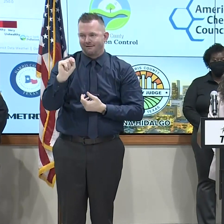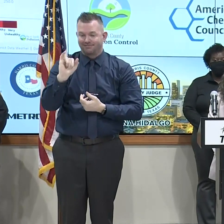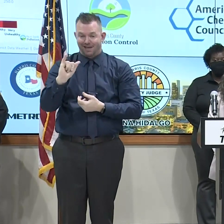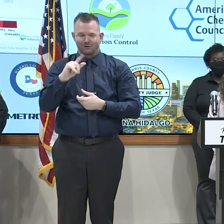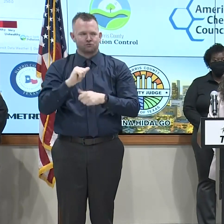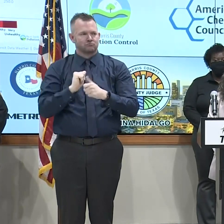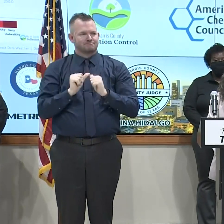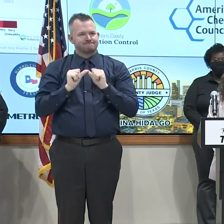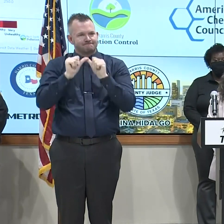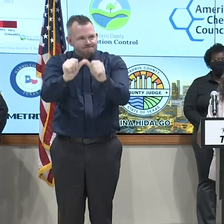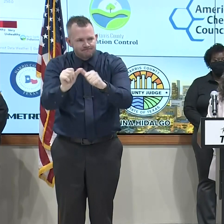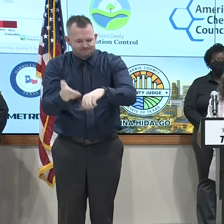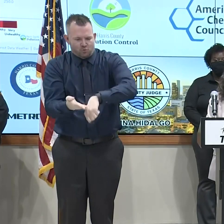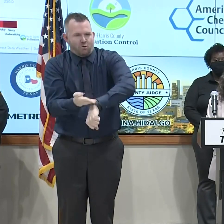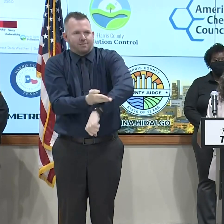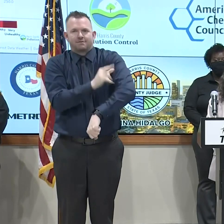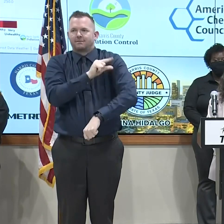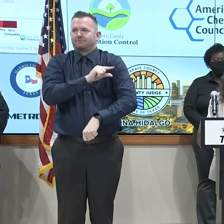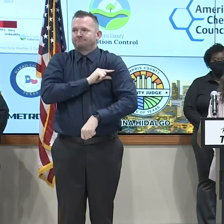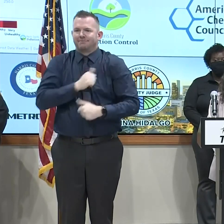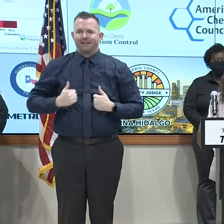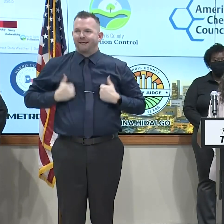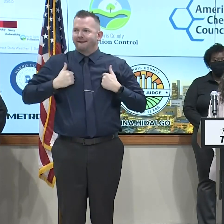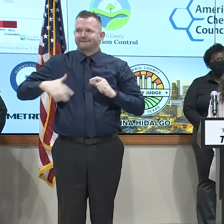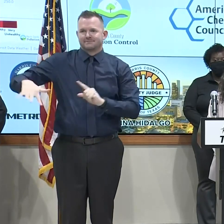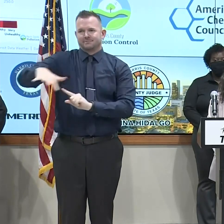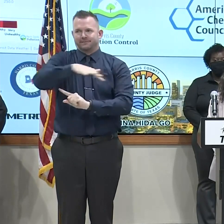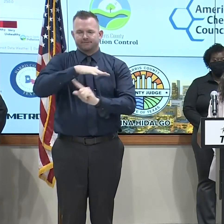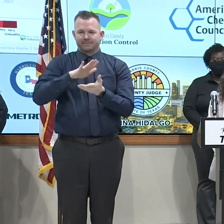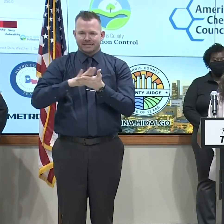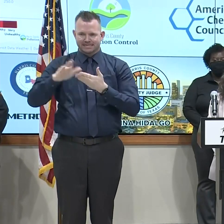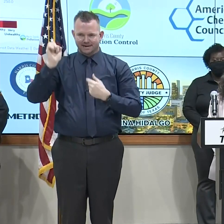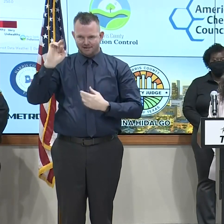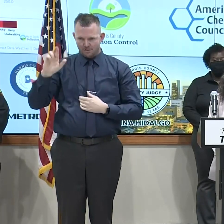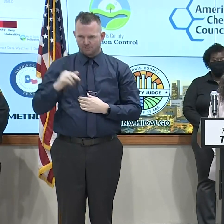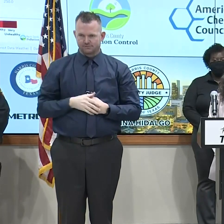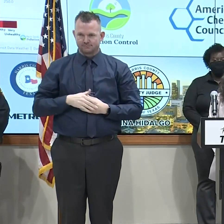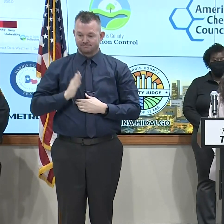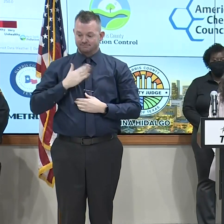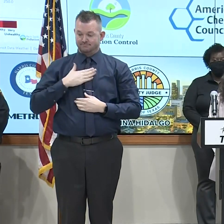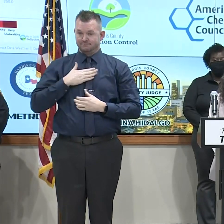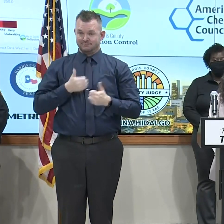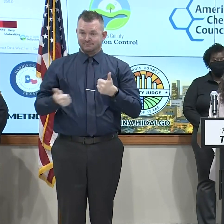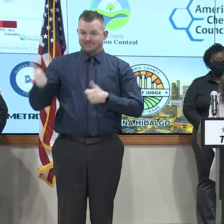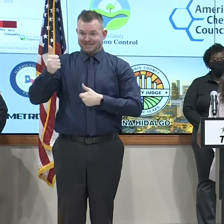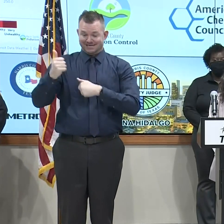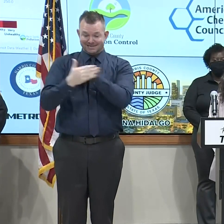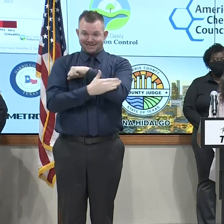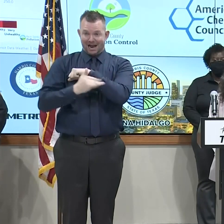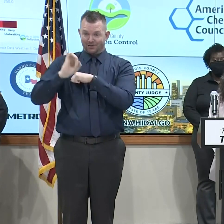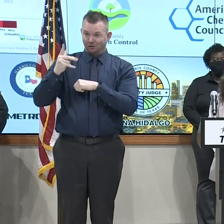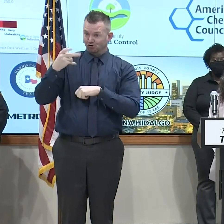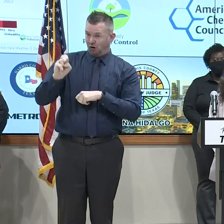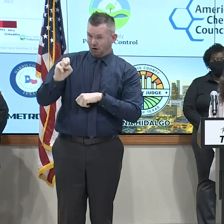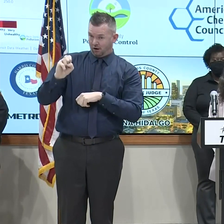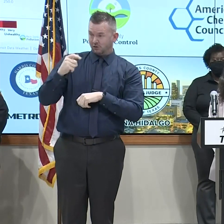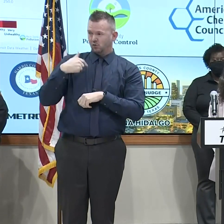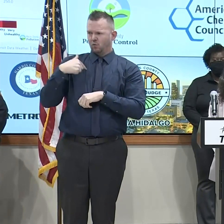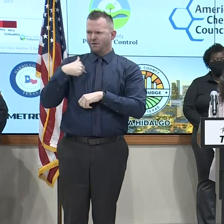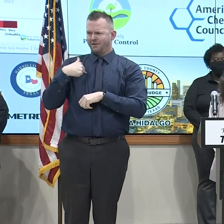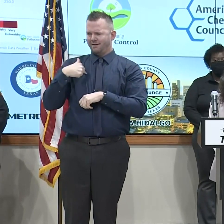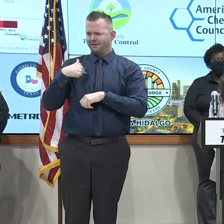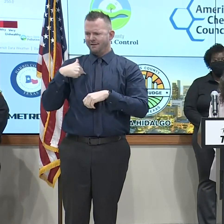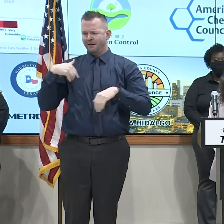make clear that so long as I'm county judge, we will not have a reactive posture when it comes to protecting